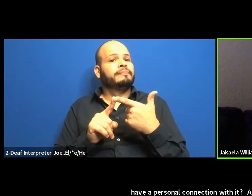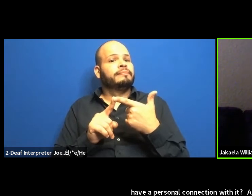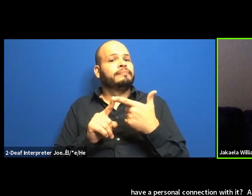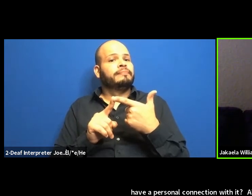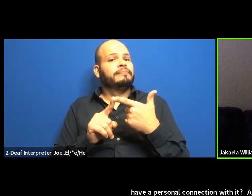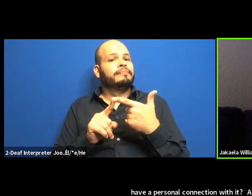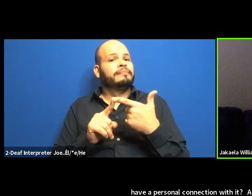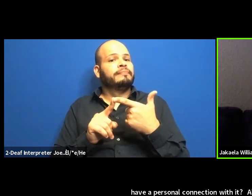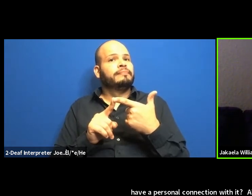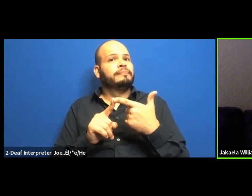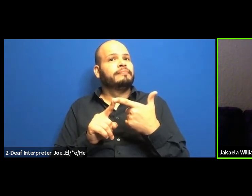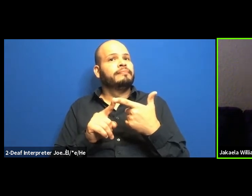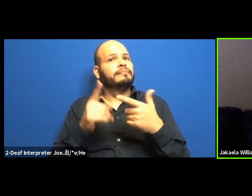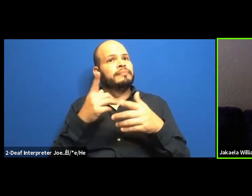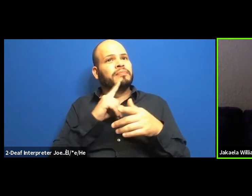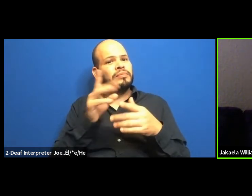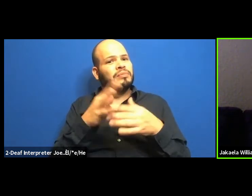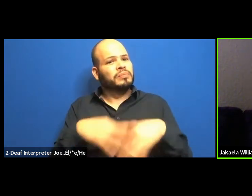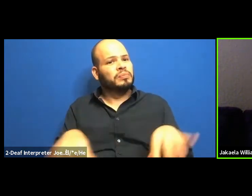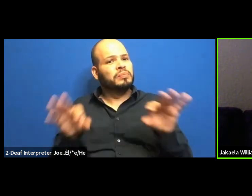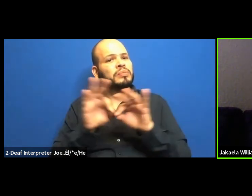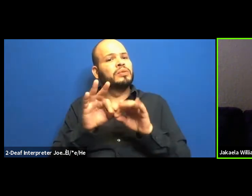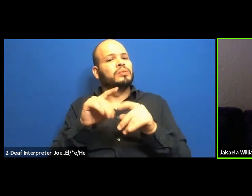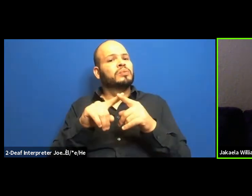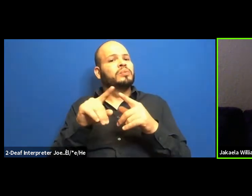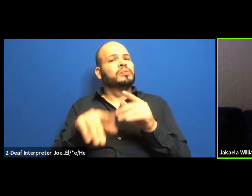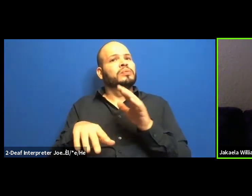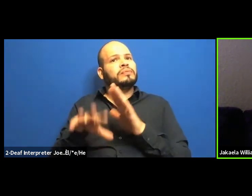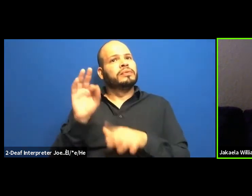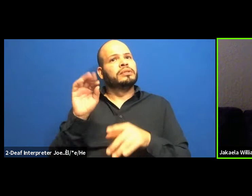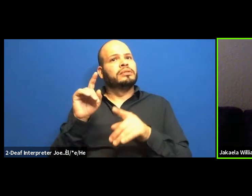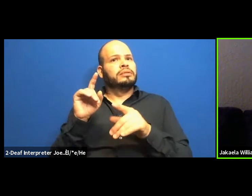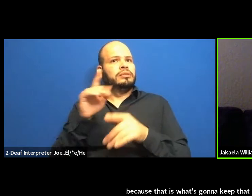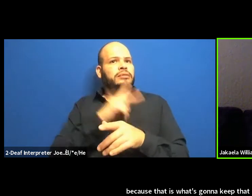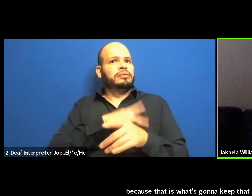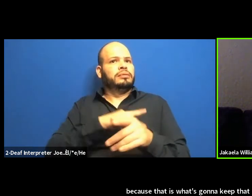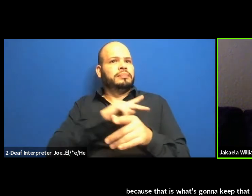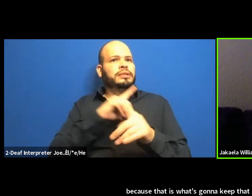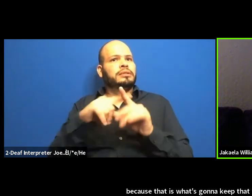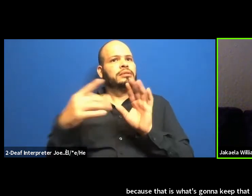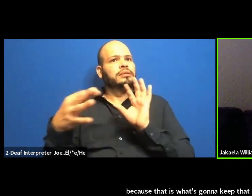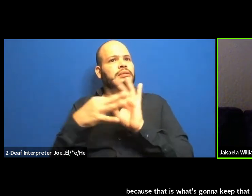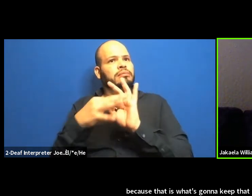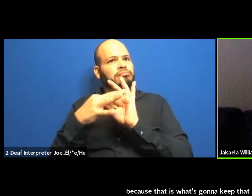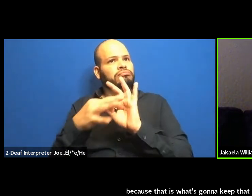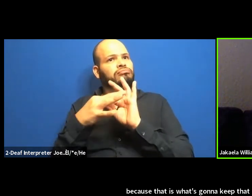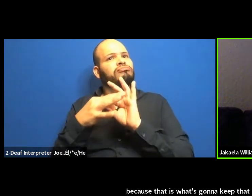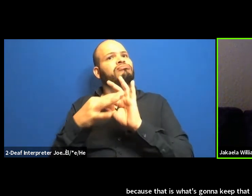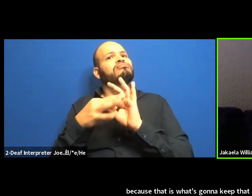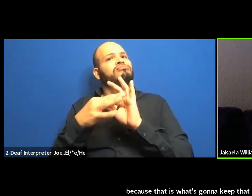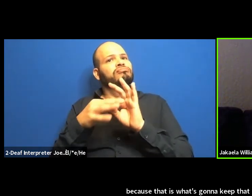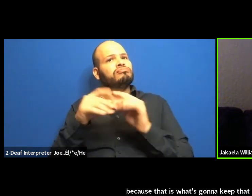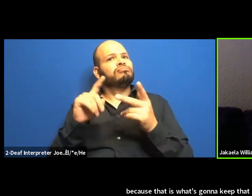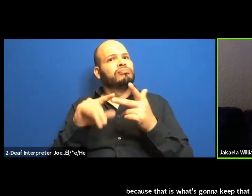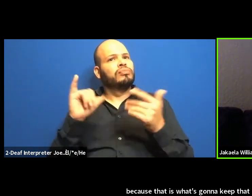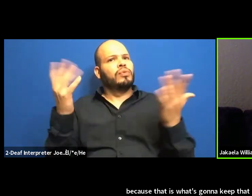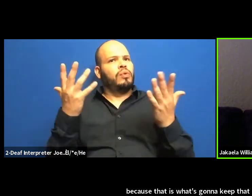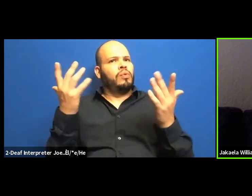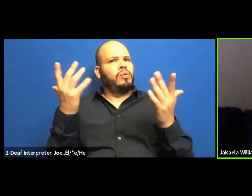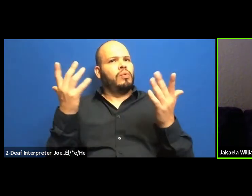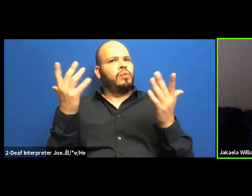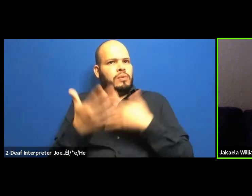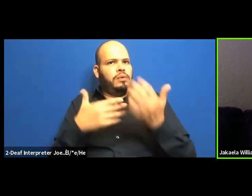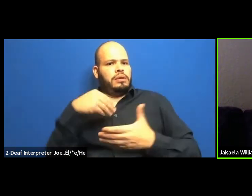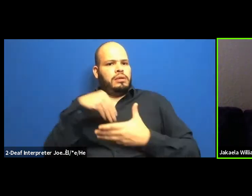fire burning inside of you. And that's what's going to make you take this as seriously as you should, because like we've all been